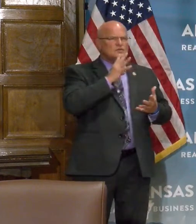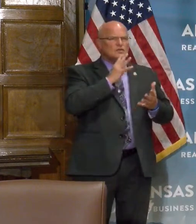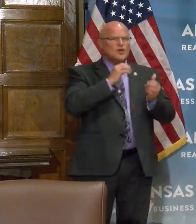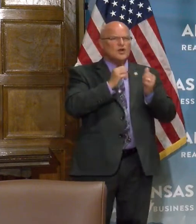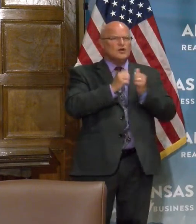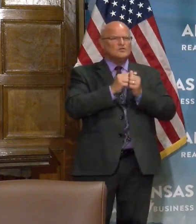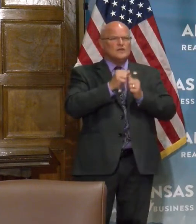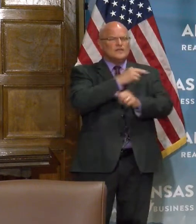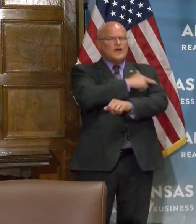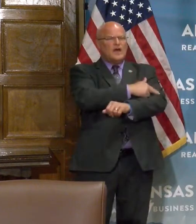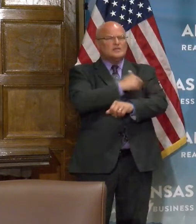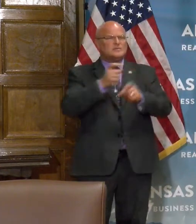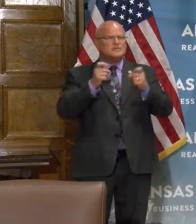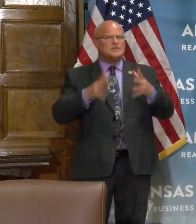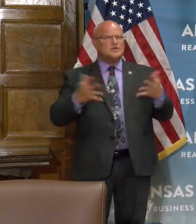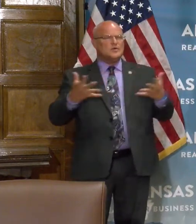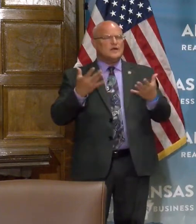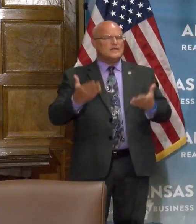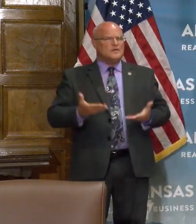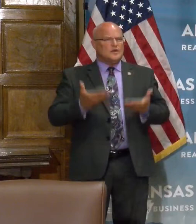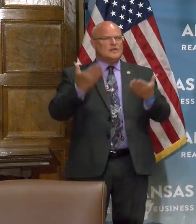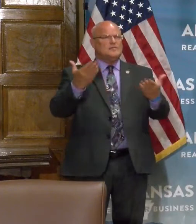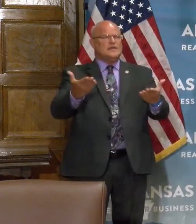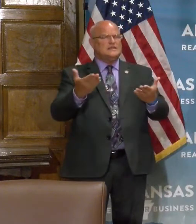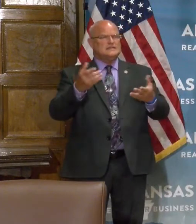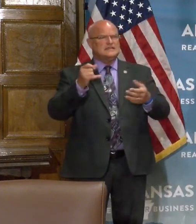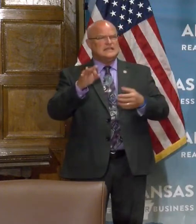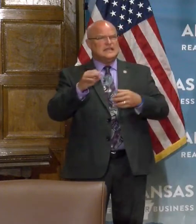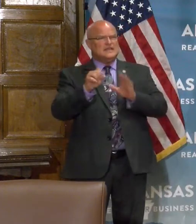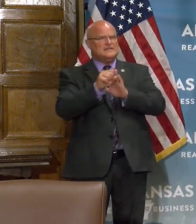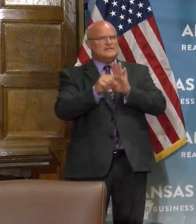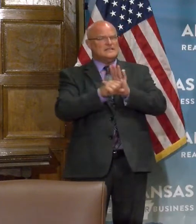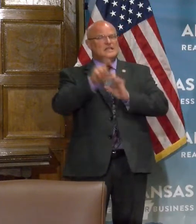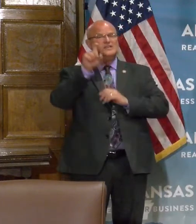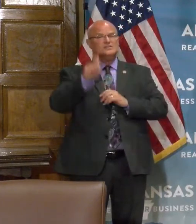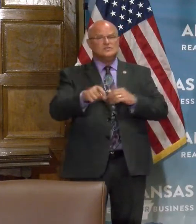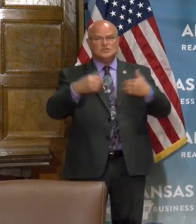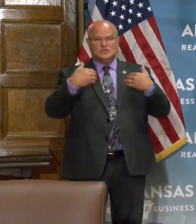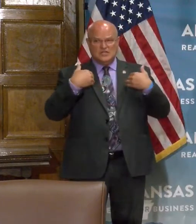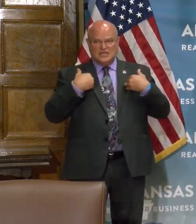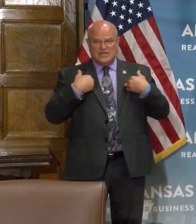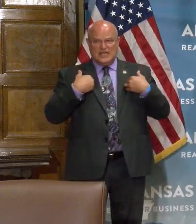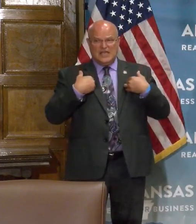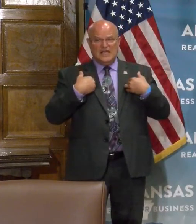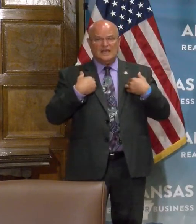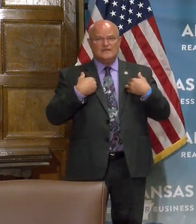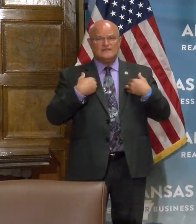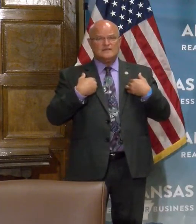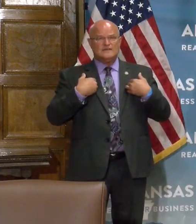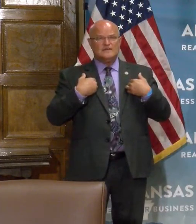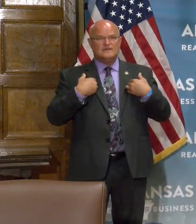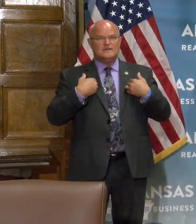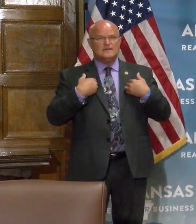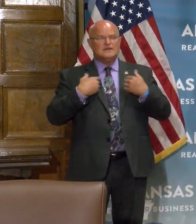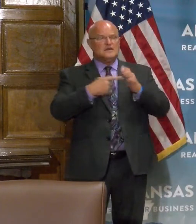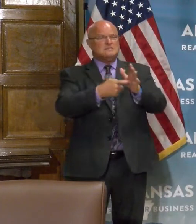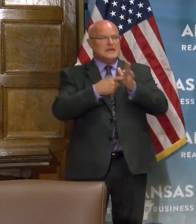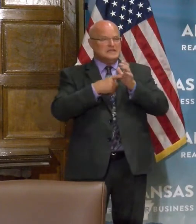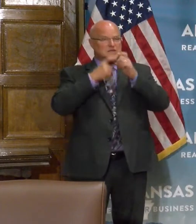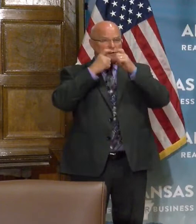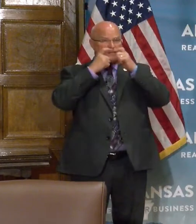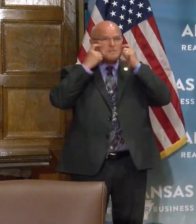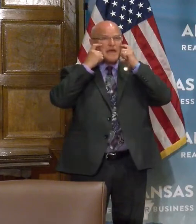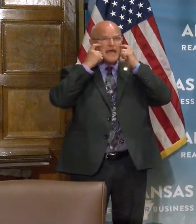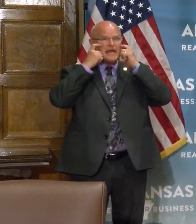hospital administrators there about what their recommendations are on whether or not the state should have there should be mandatory